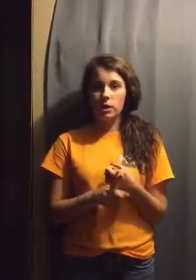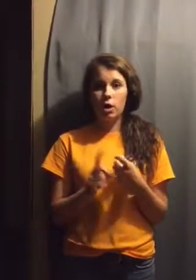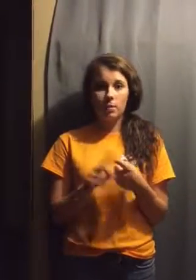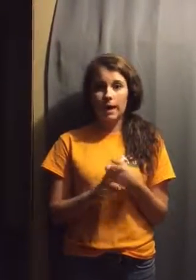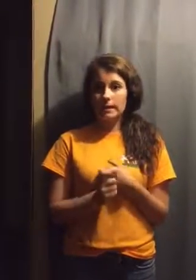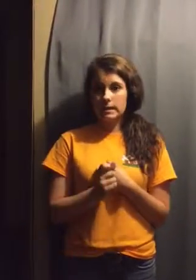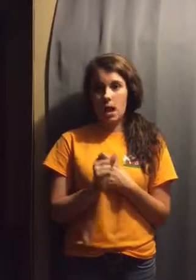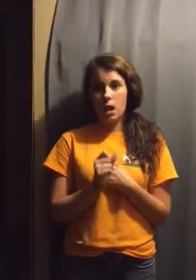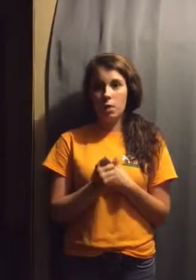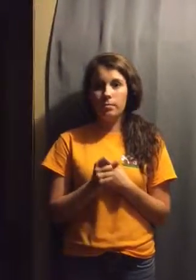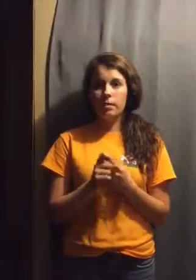are back in style.